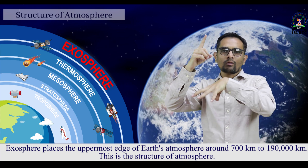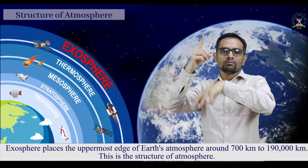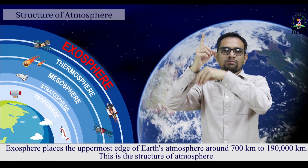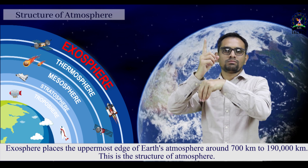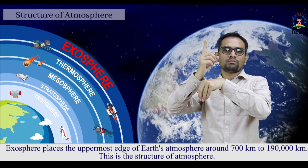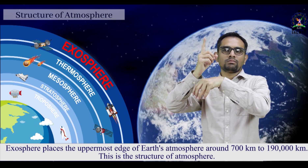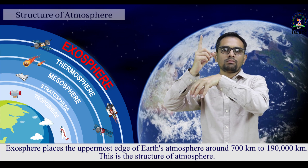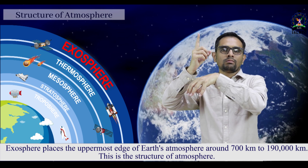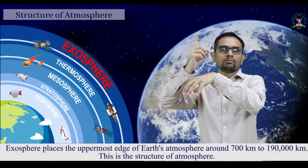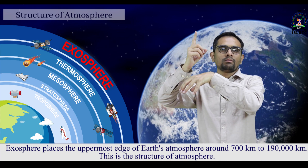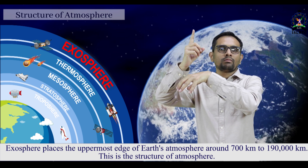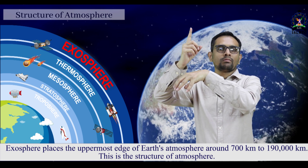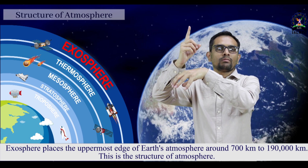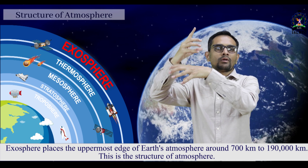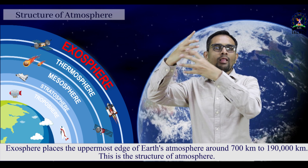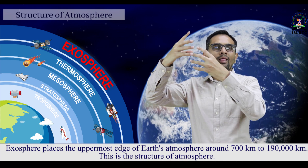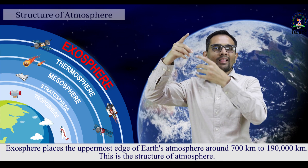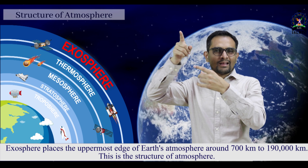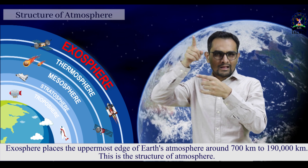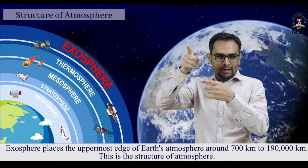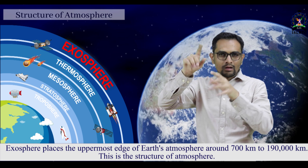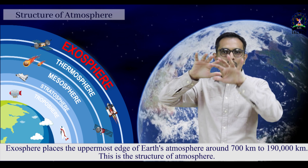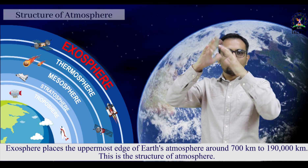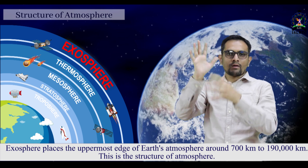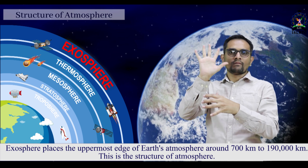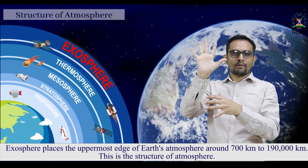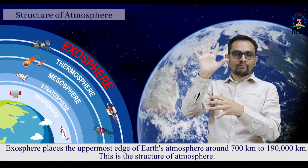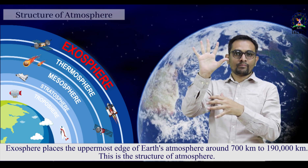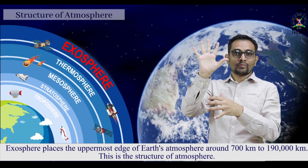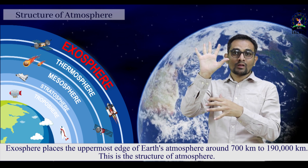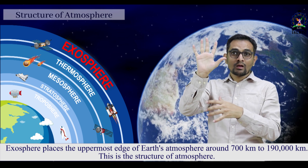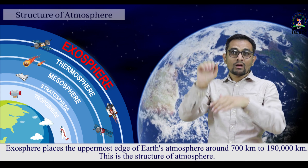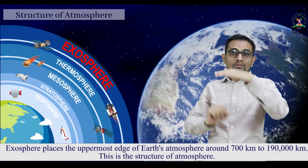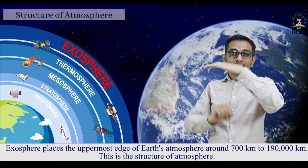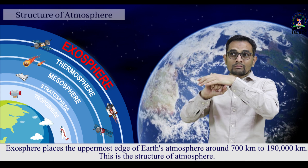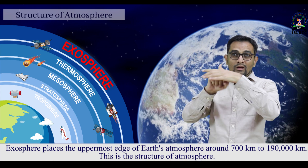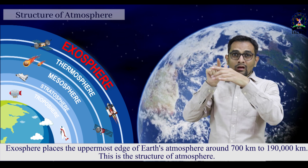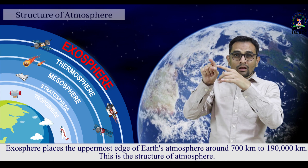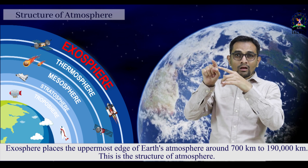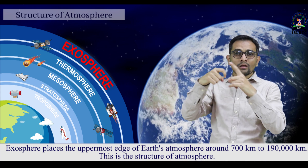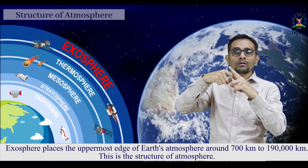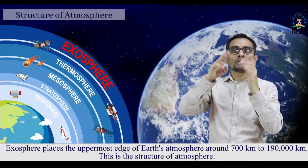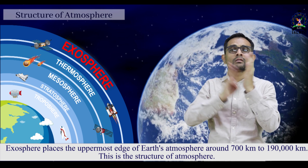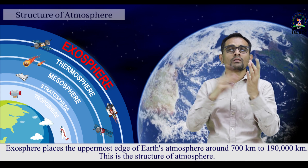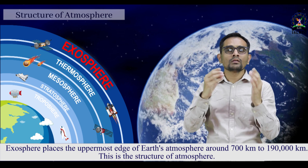Exosphere places the uppermost edge of Earth's atmosphere around 700 kilometers